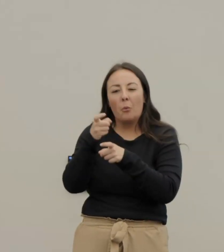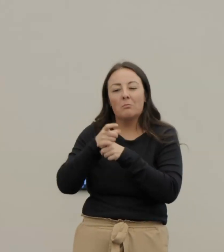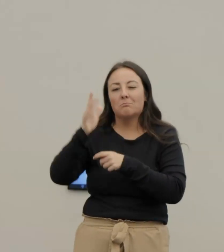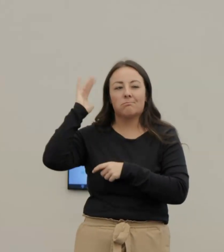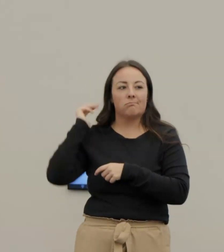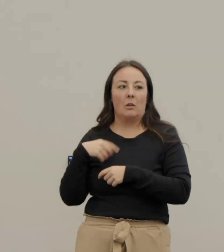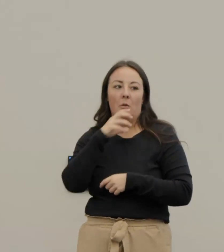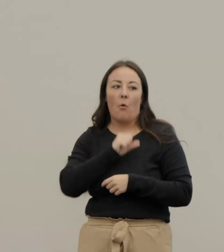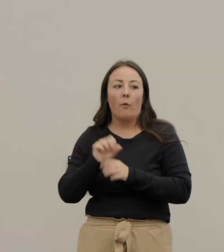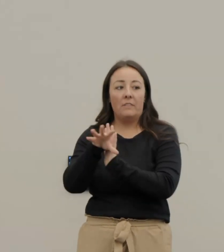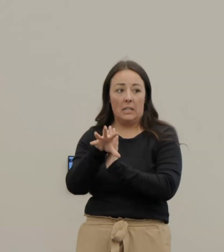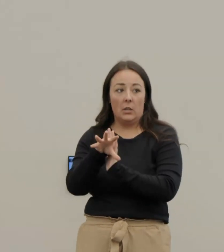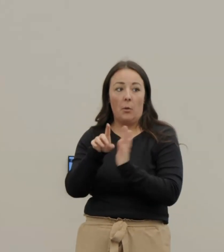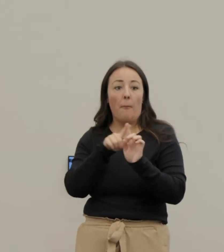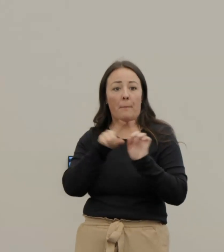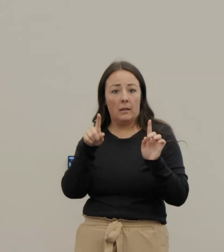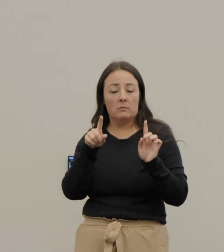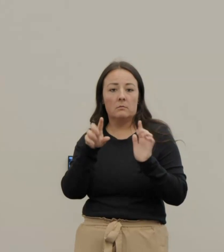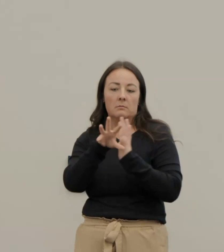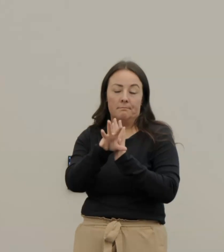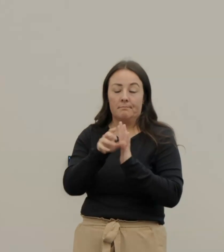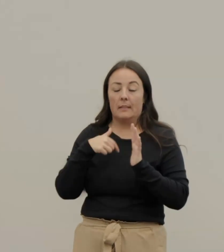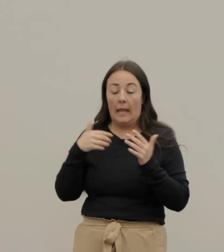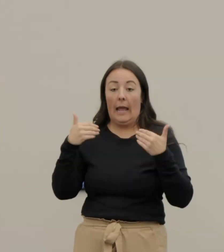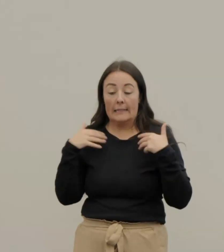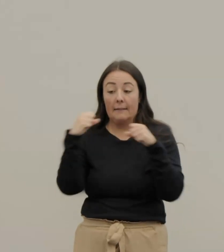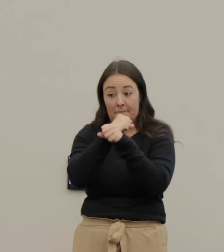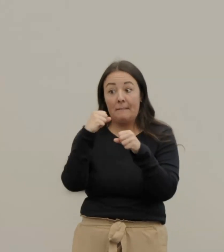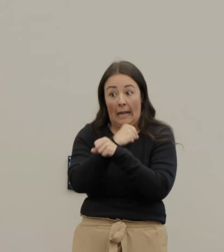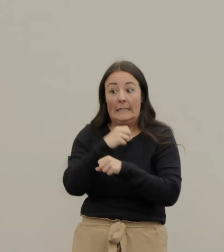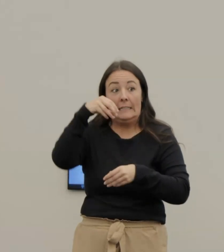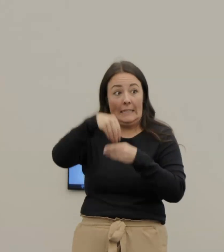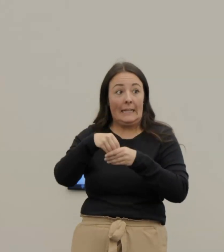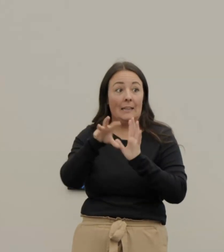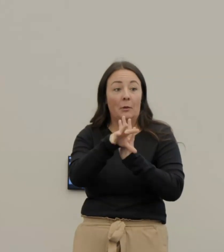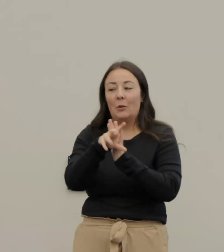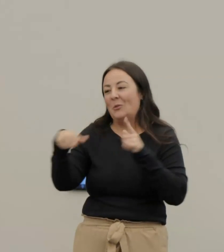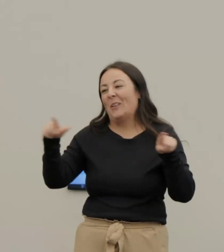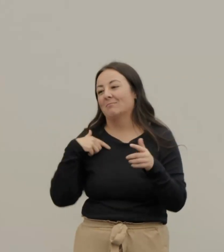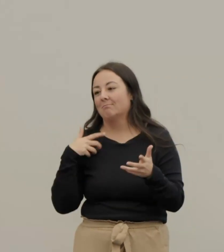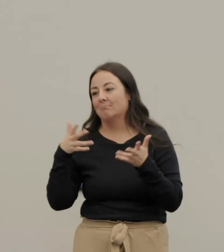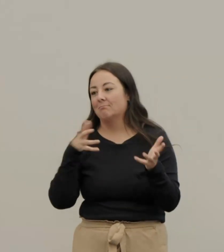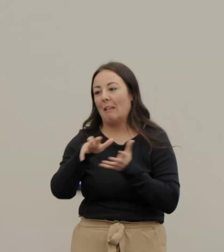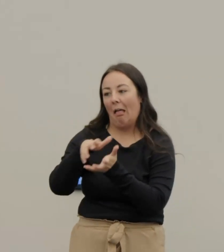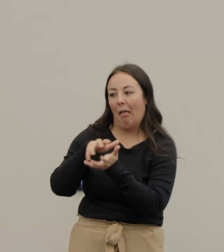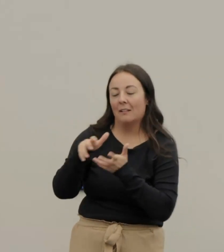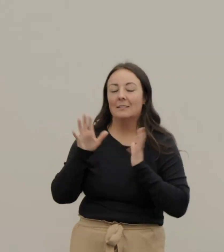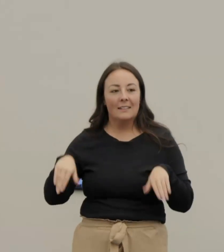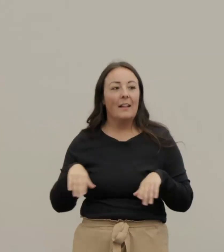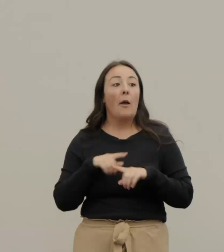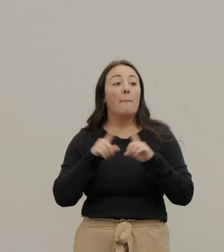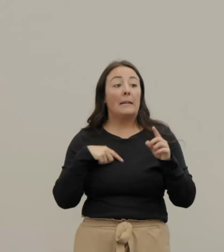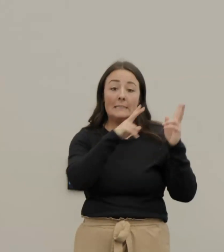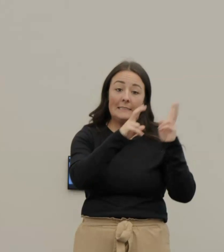be captioned, it's exempt, but there's a fist fight in it. And it's, you all laughing, and it's downloaded and